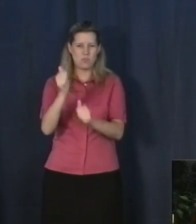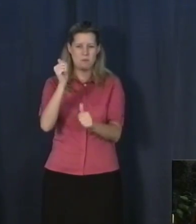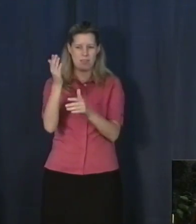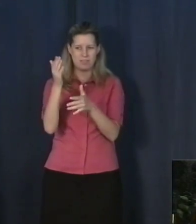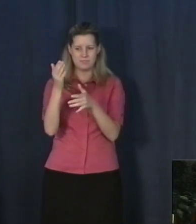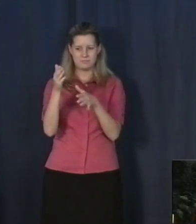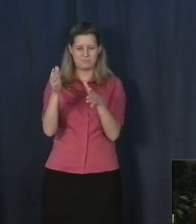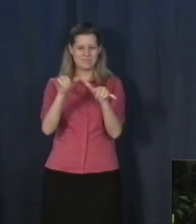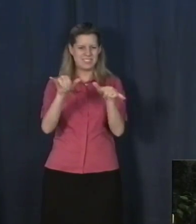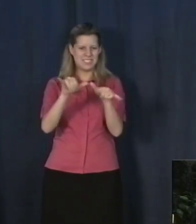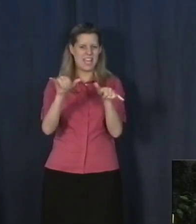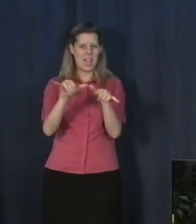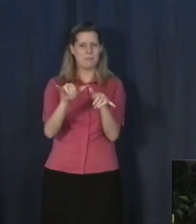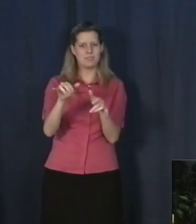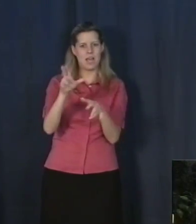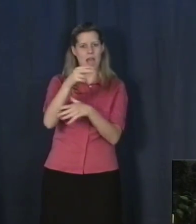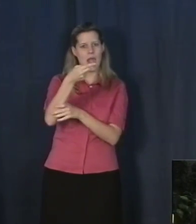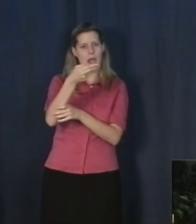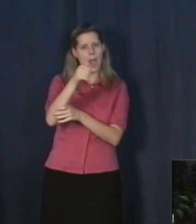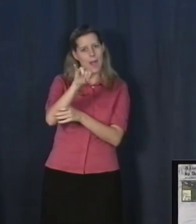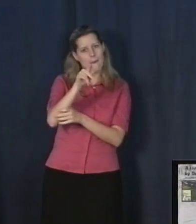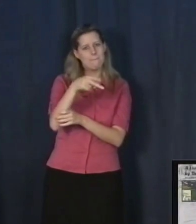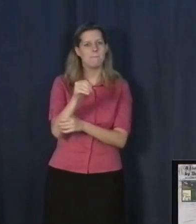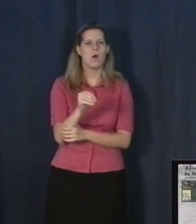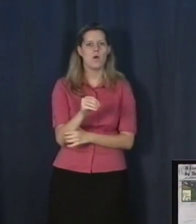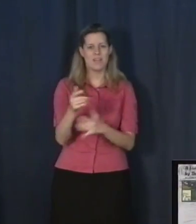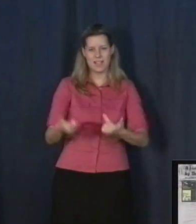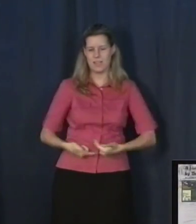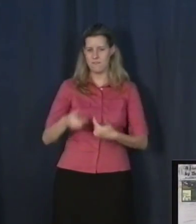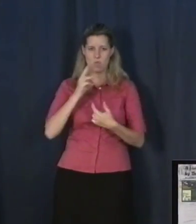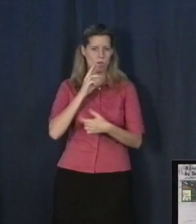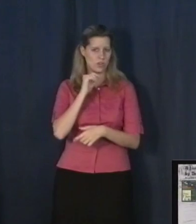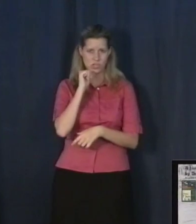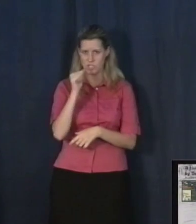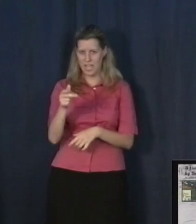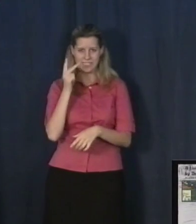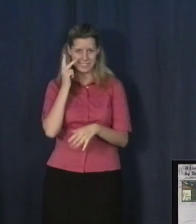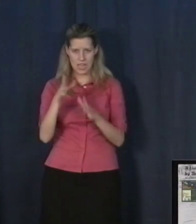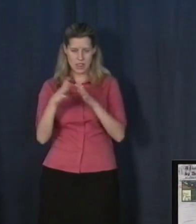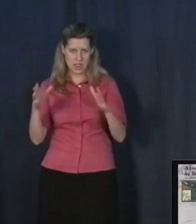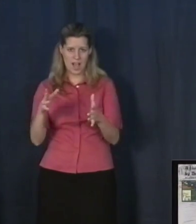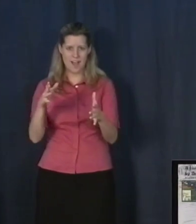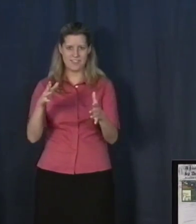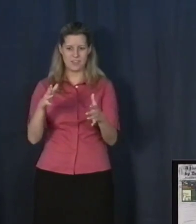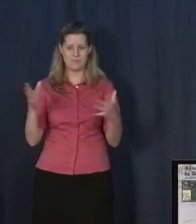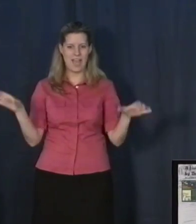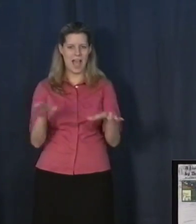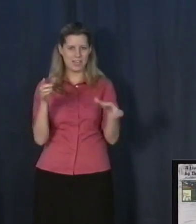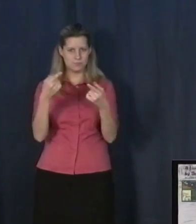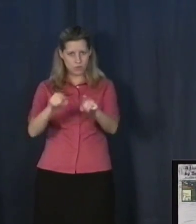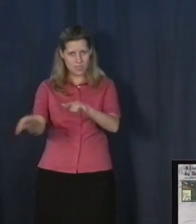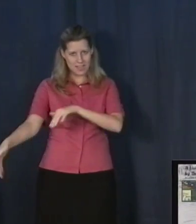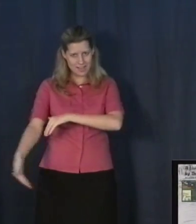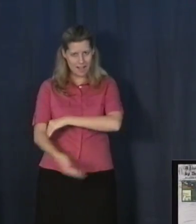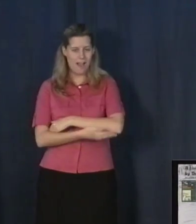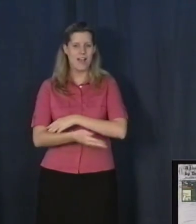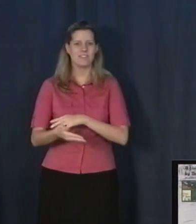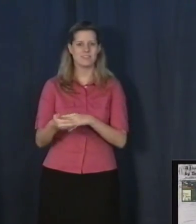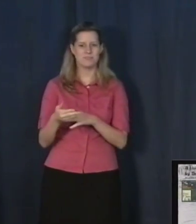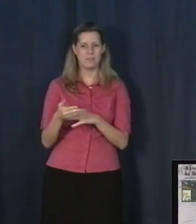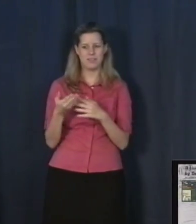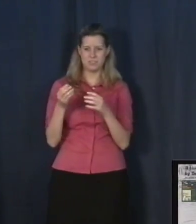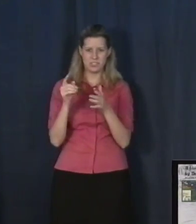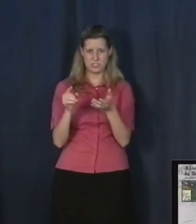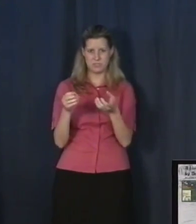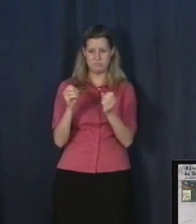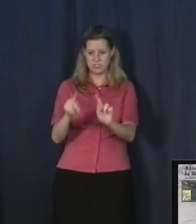and a long tail. They live underwater. They're very rarely seen. They apparently are nocturnal, active at night. And so the chances of seeing one are close